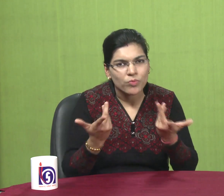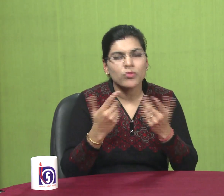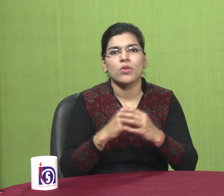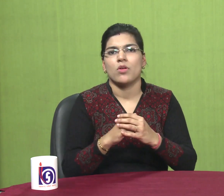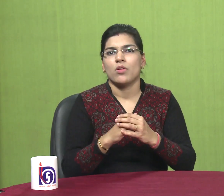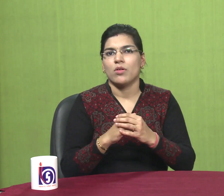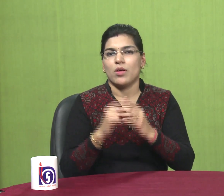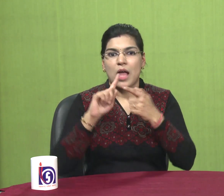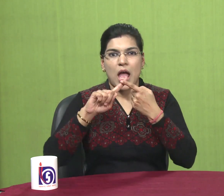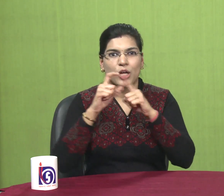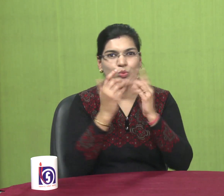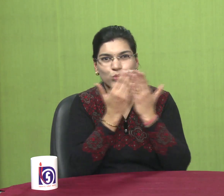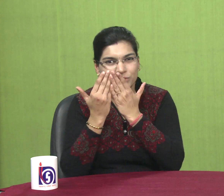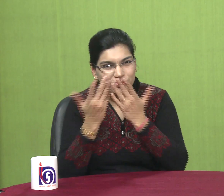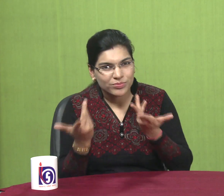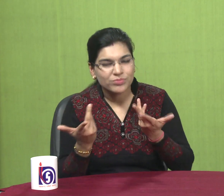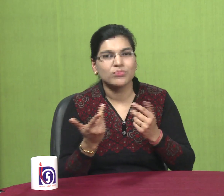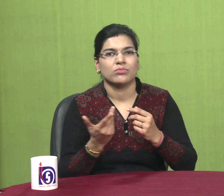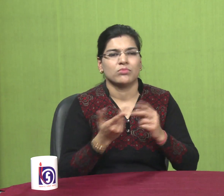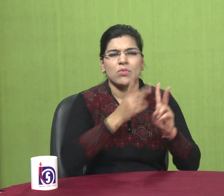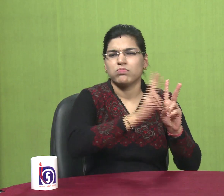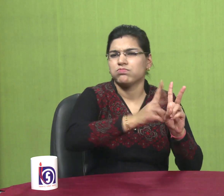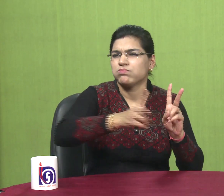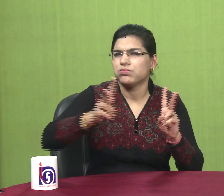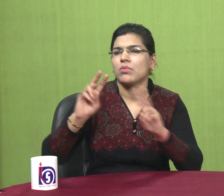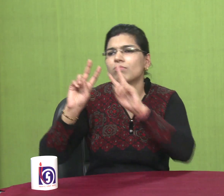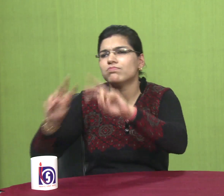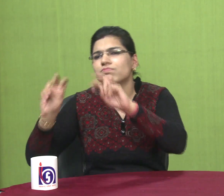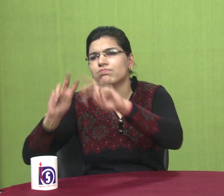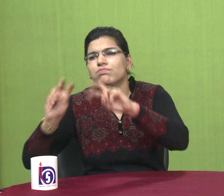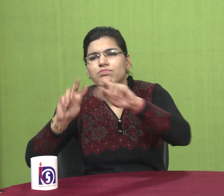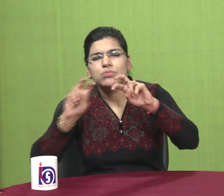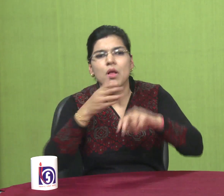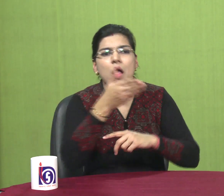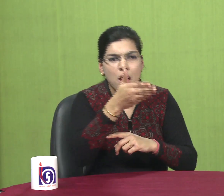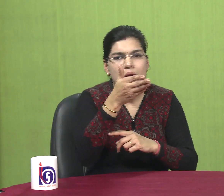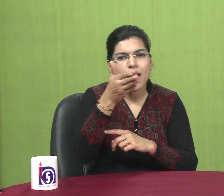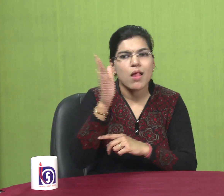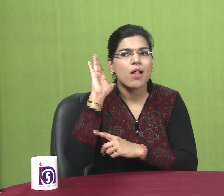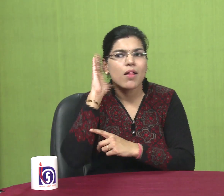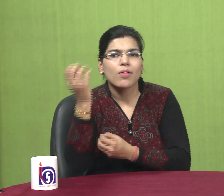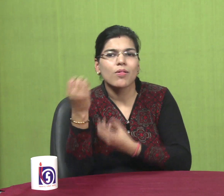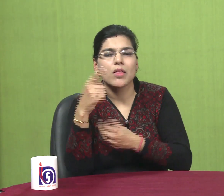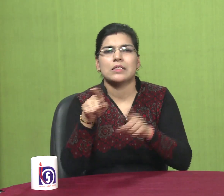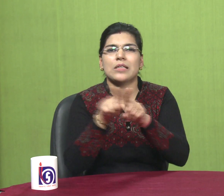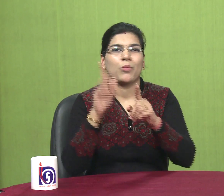Any topic that has your interest. It could be on education, offices, government departments, anything.